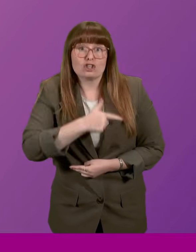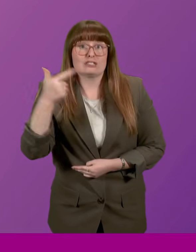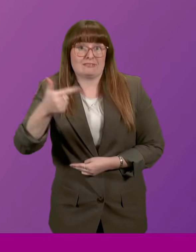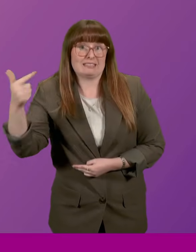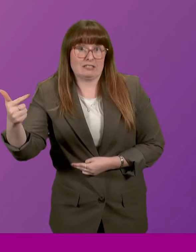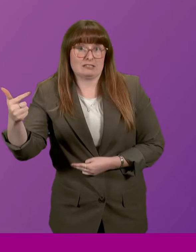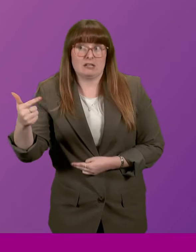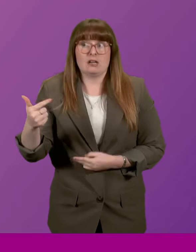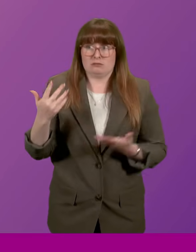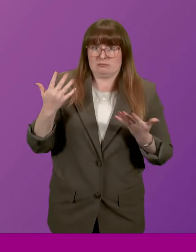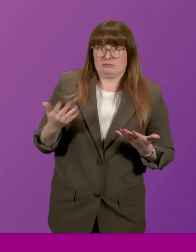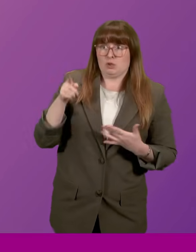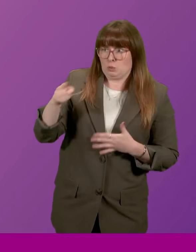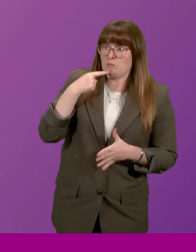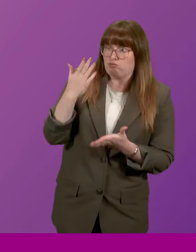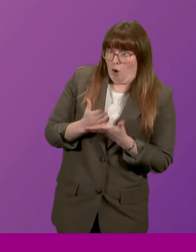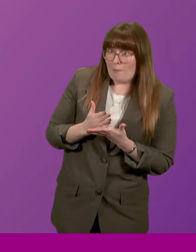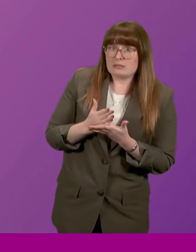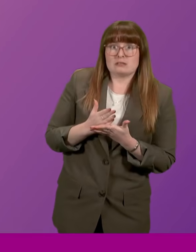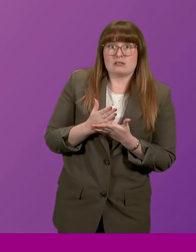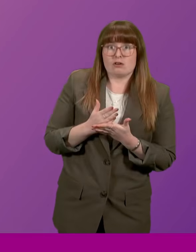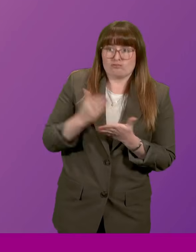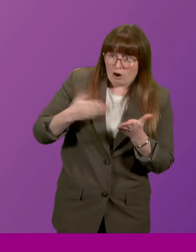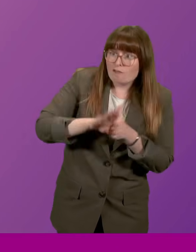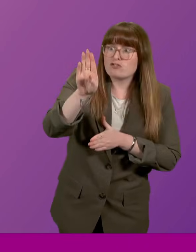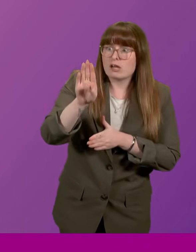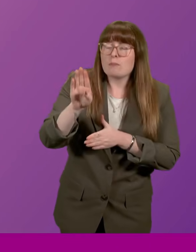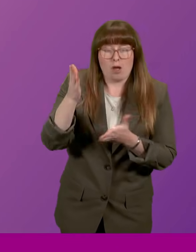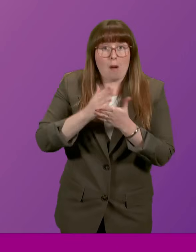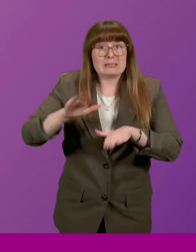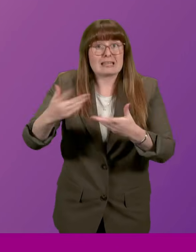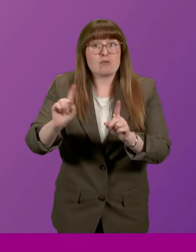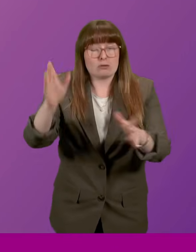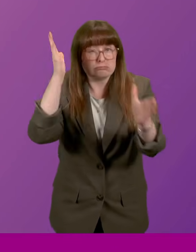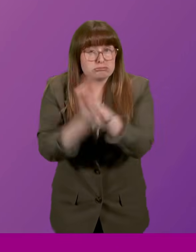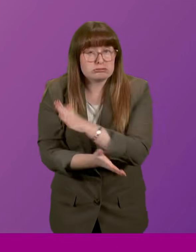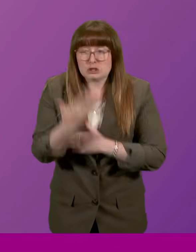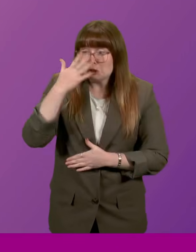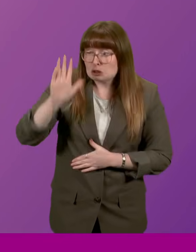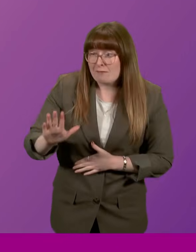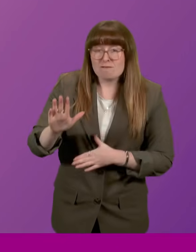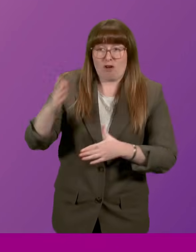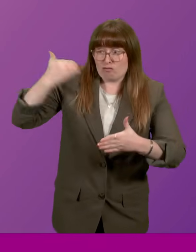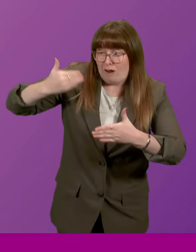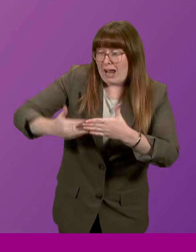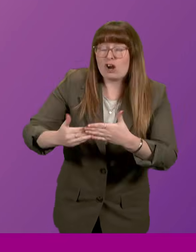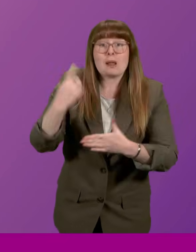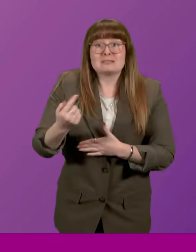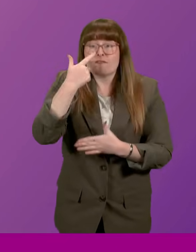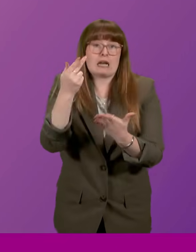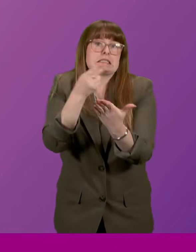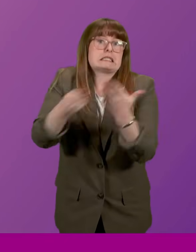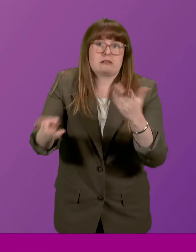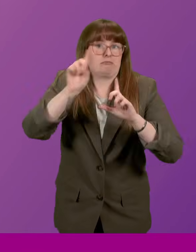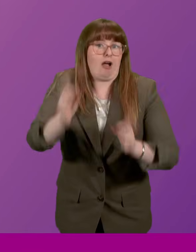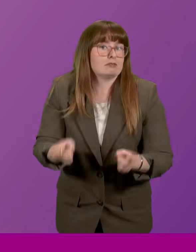559,077. John Swinney promised recovery and he delivered catastrophe. A shameful record and one he can't delete.